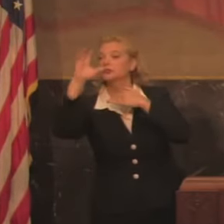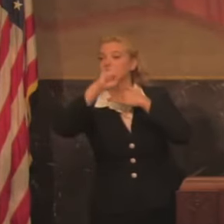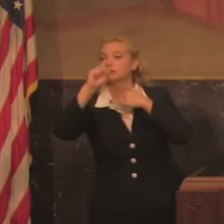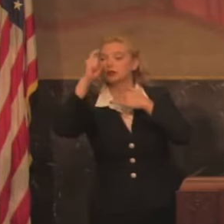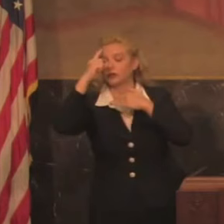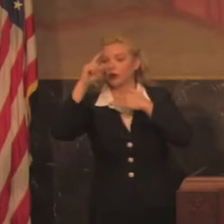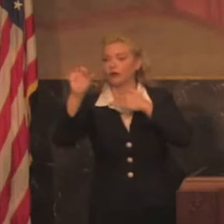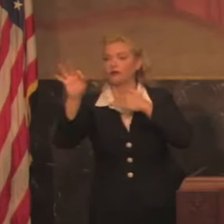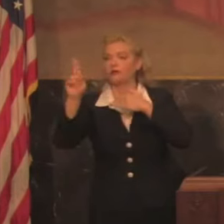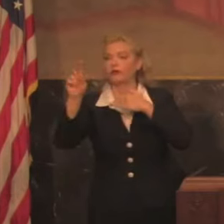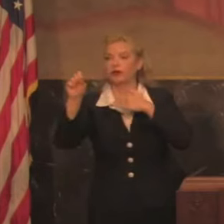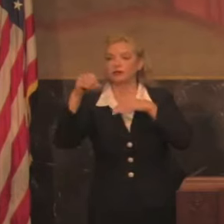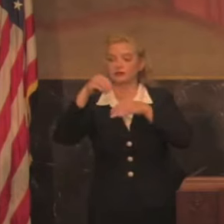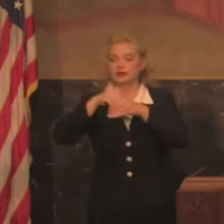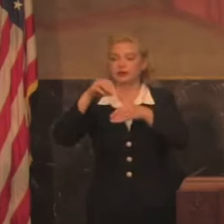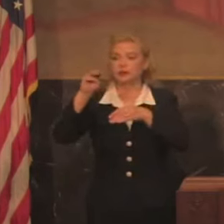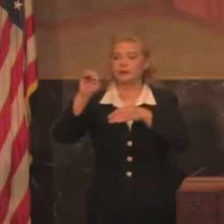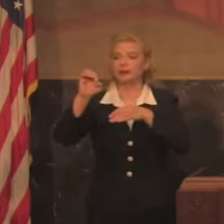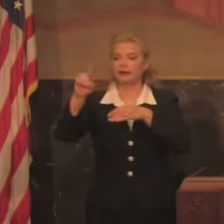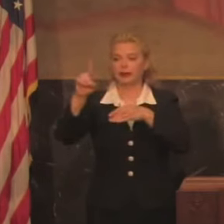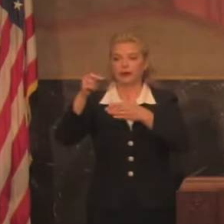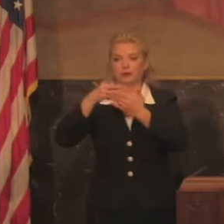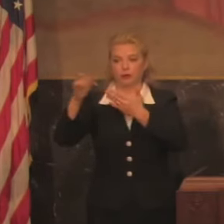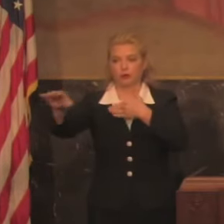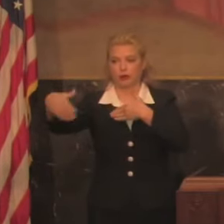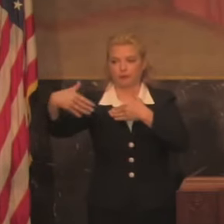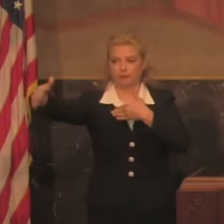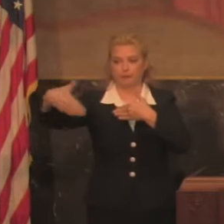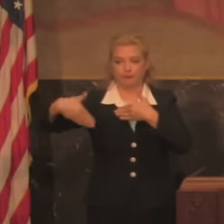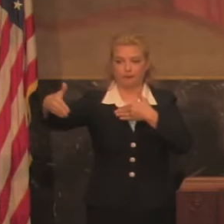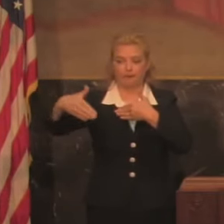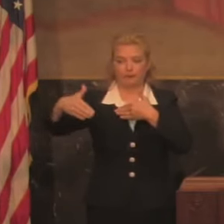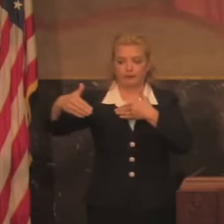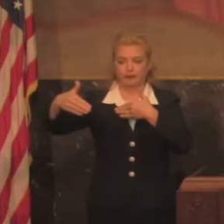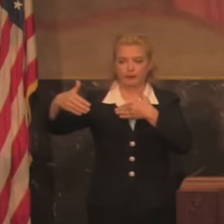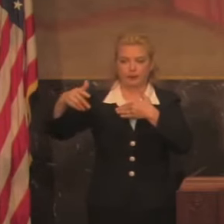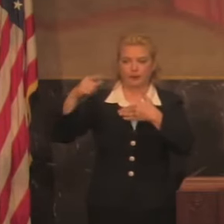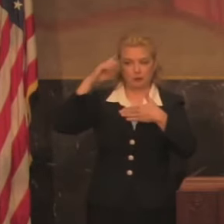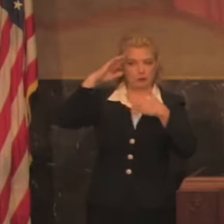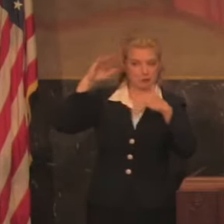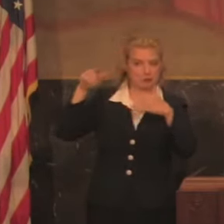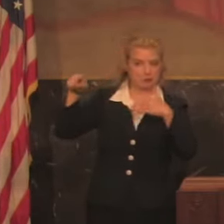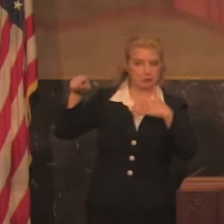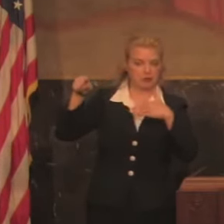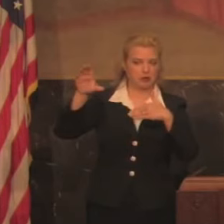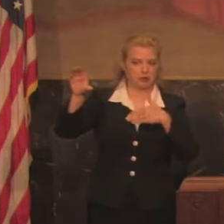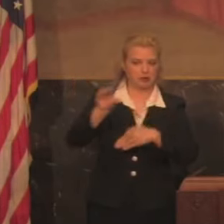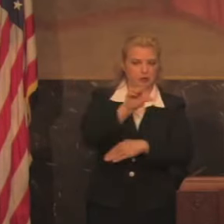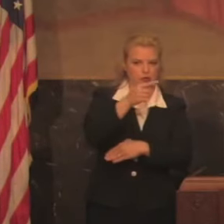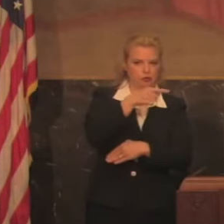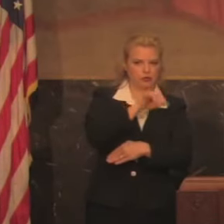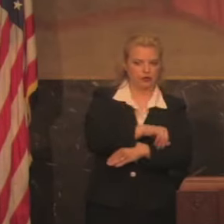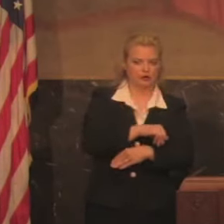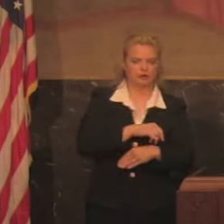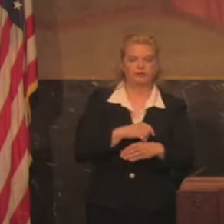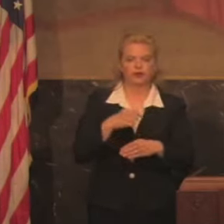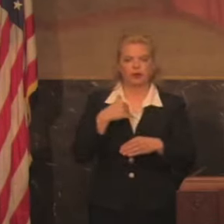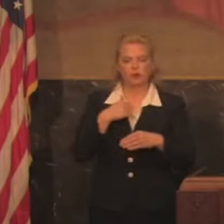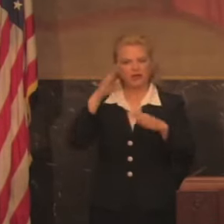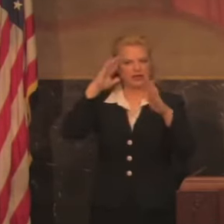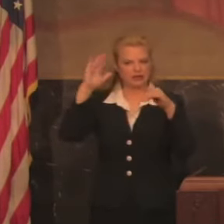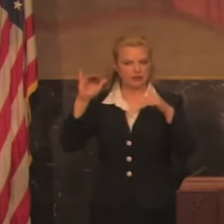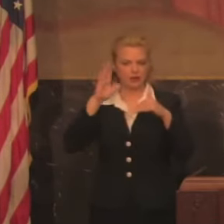And to help us do that, we do anticipate a surplus in the Medicaid program for the fiscal